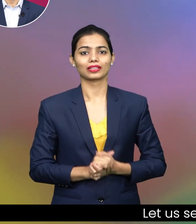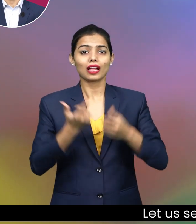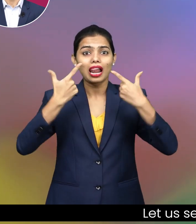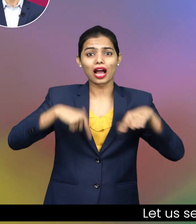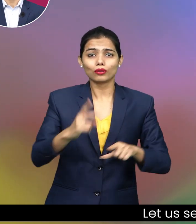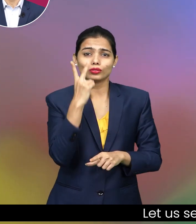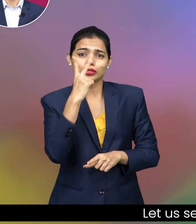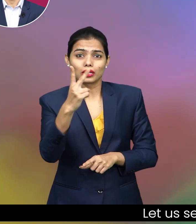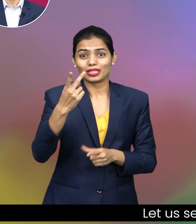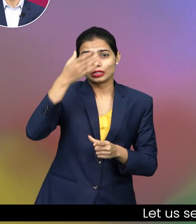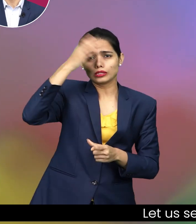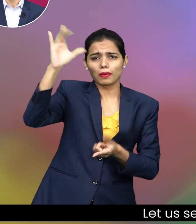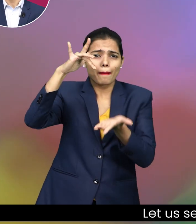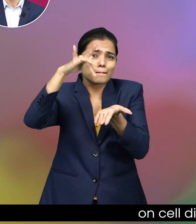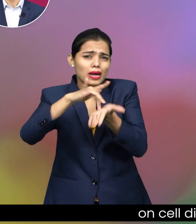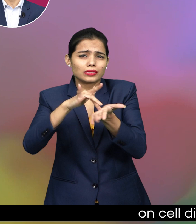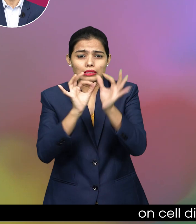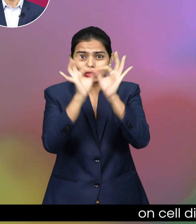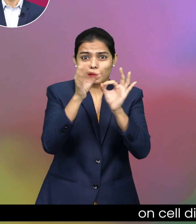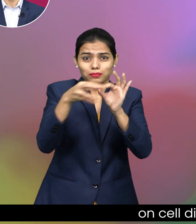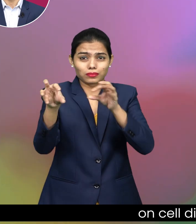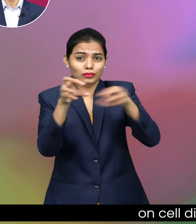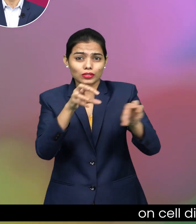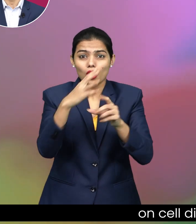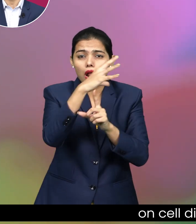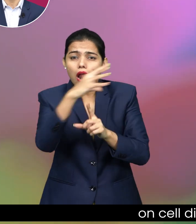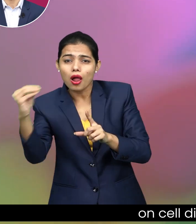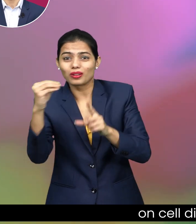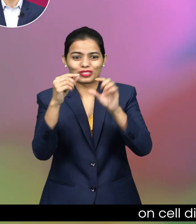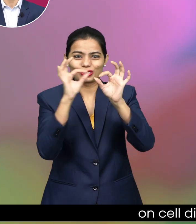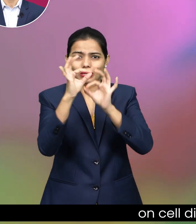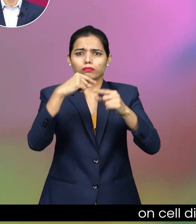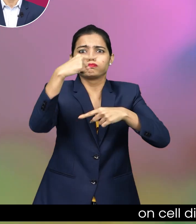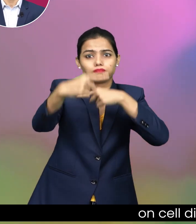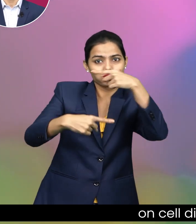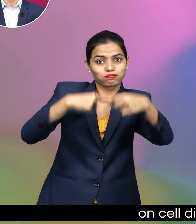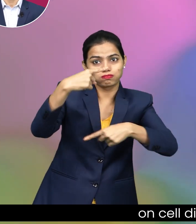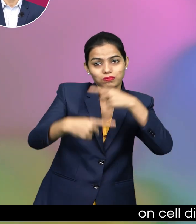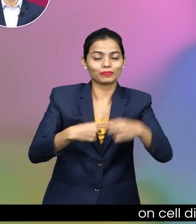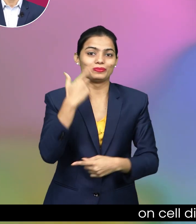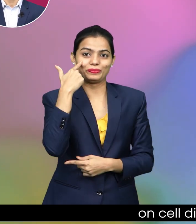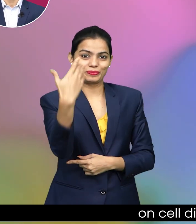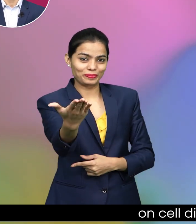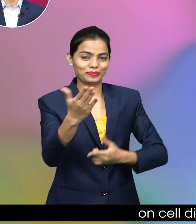Let us see the concept map on cell division and cell cycle.